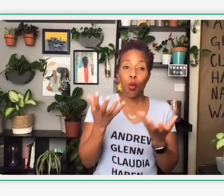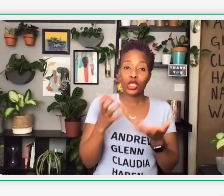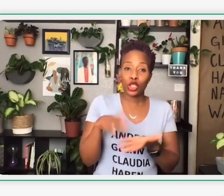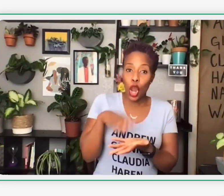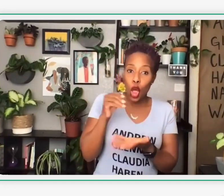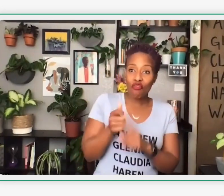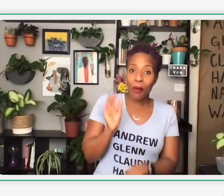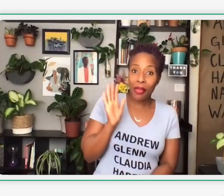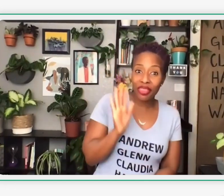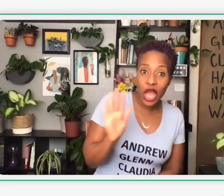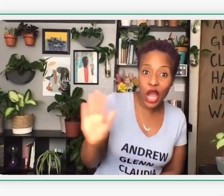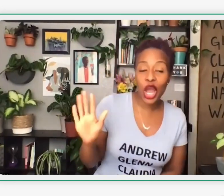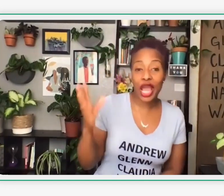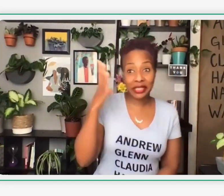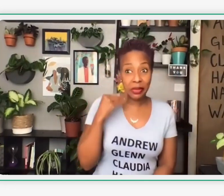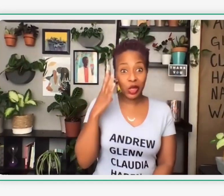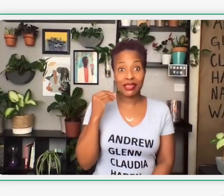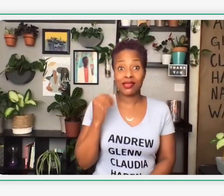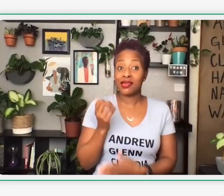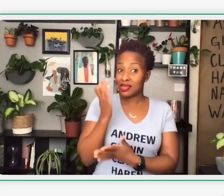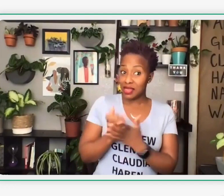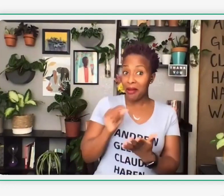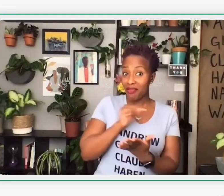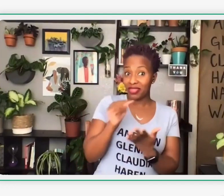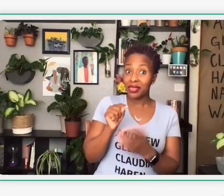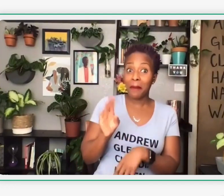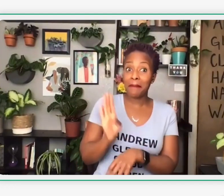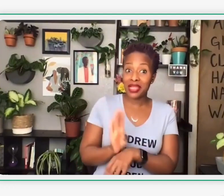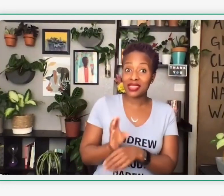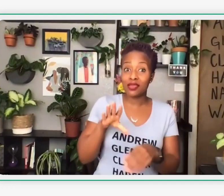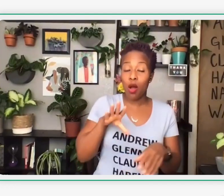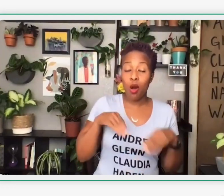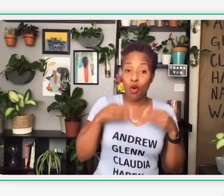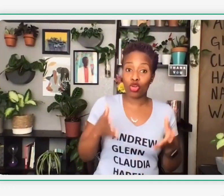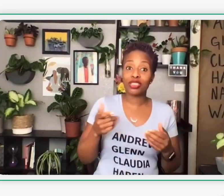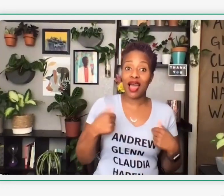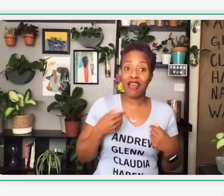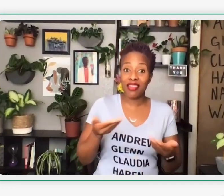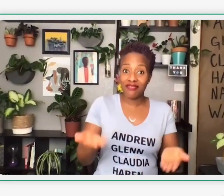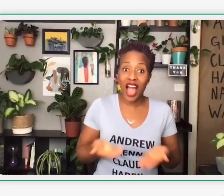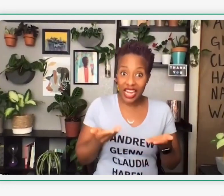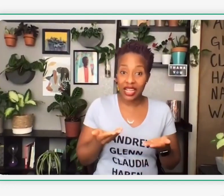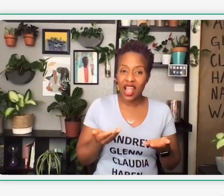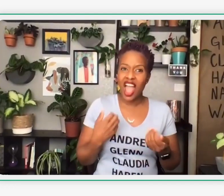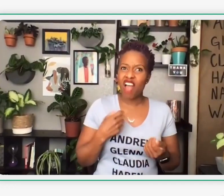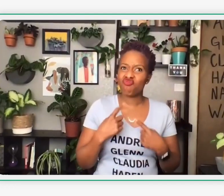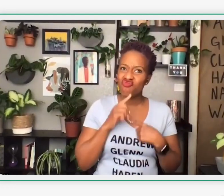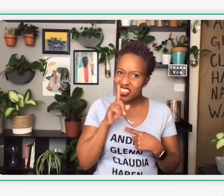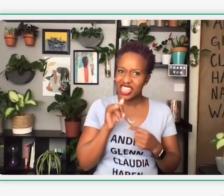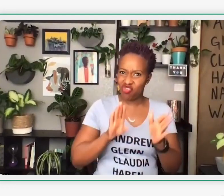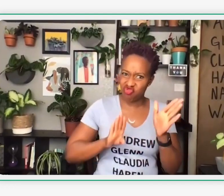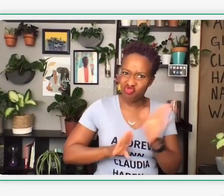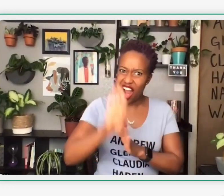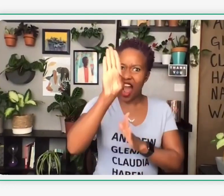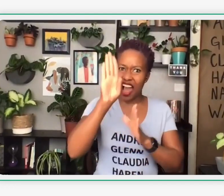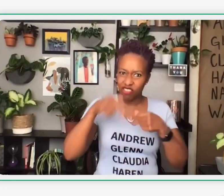Maybe you want to learn from their experiences. Some of these business owners that we've invited